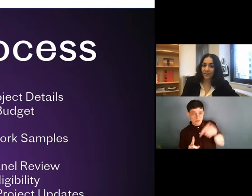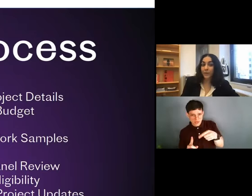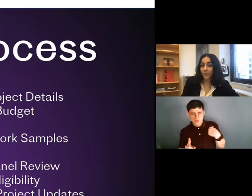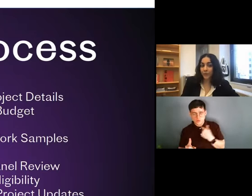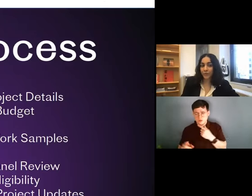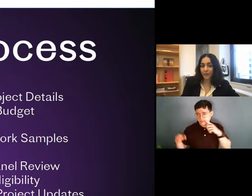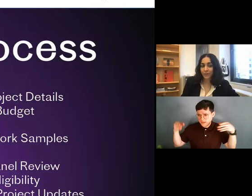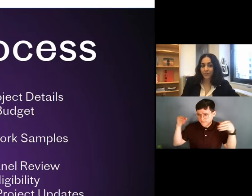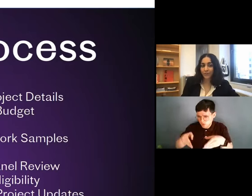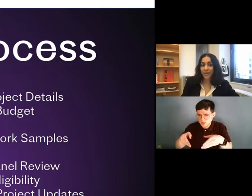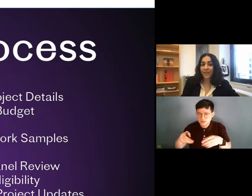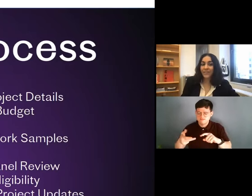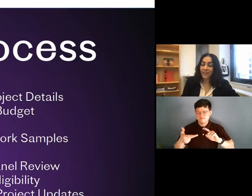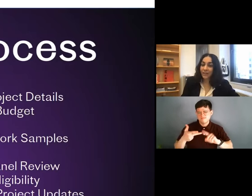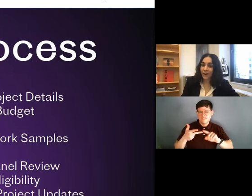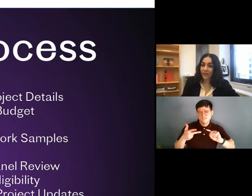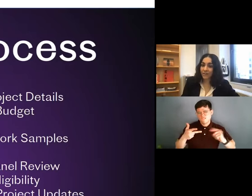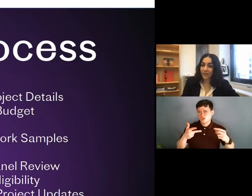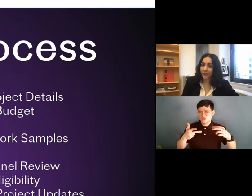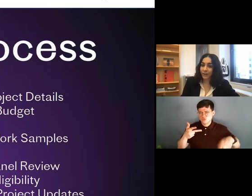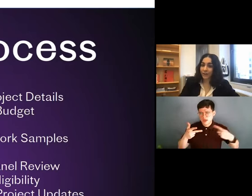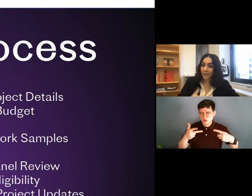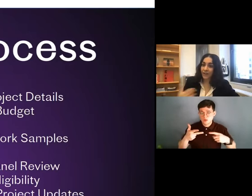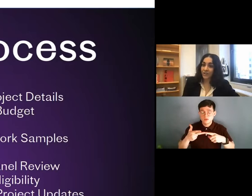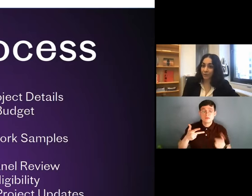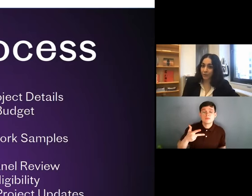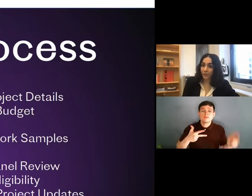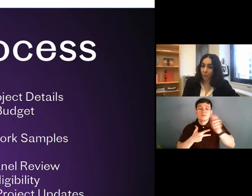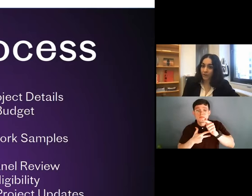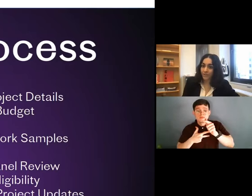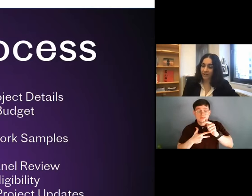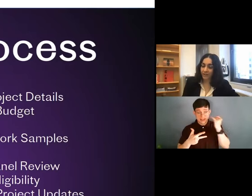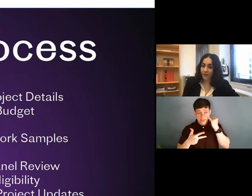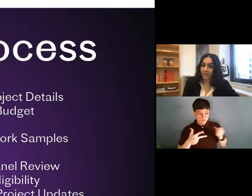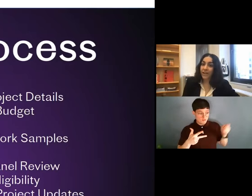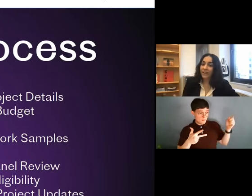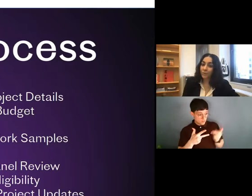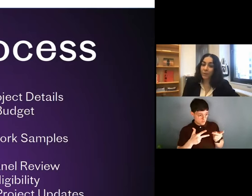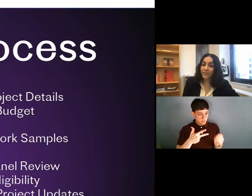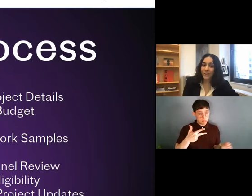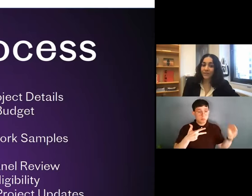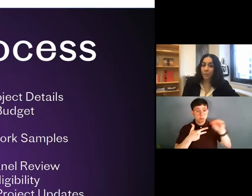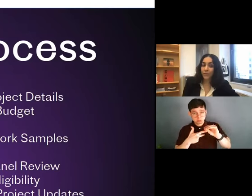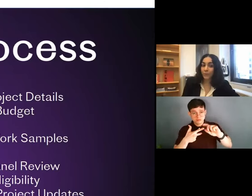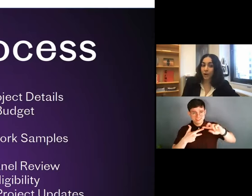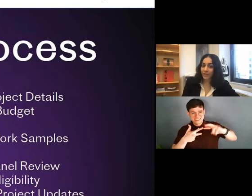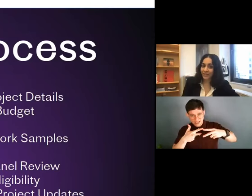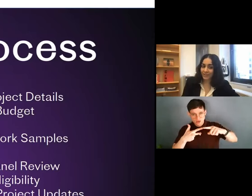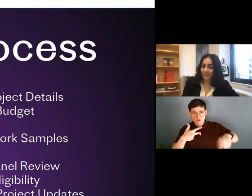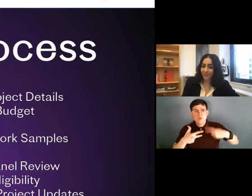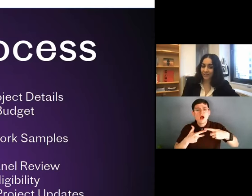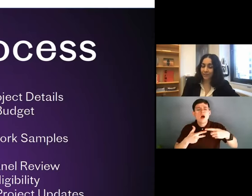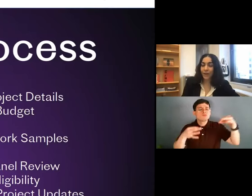on in the first round. The second round, if you're invited to move forward to the second round, is where you can tell us more of the